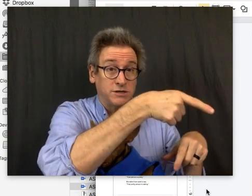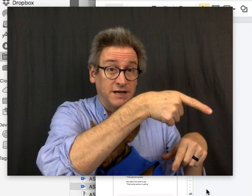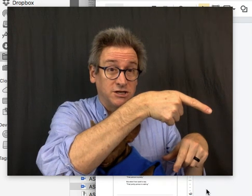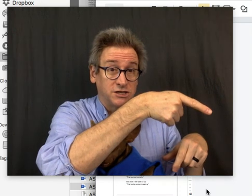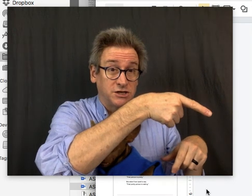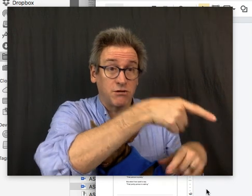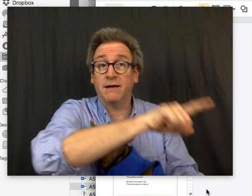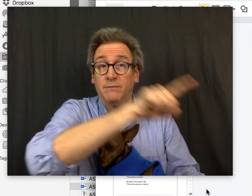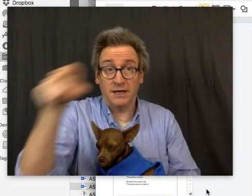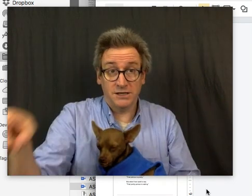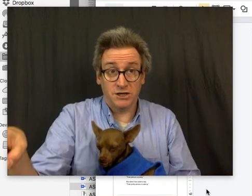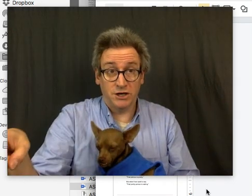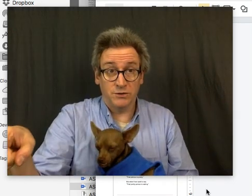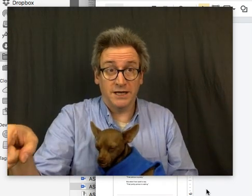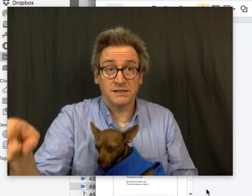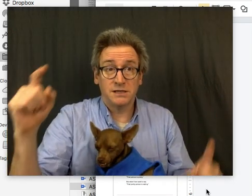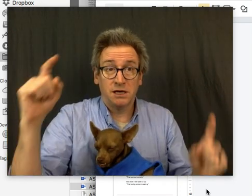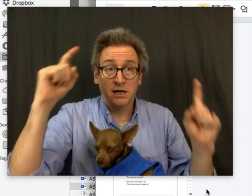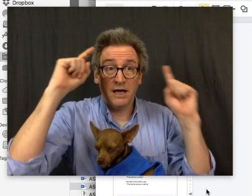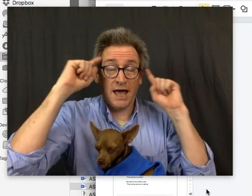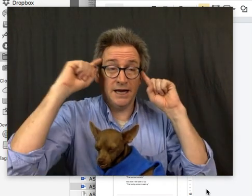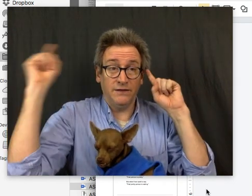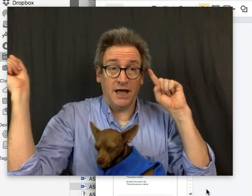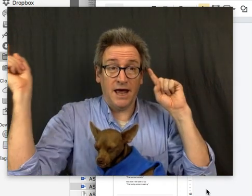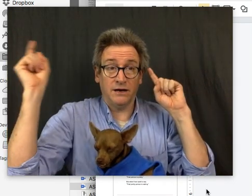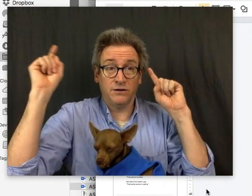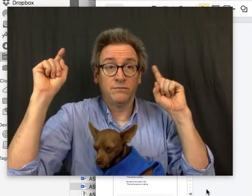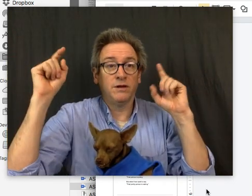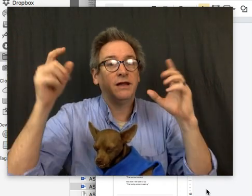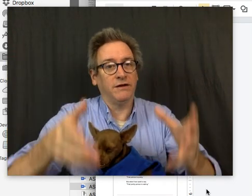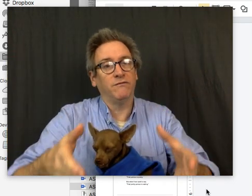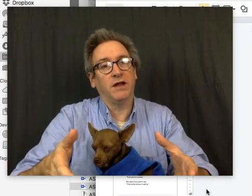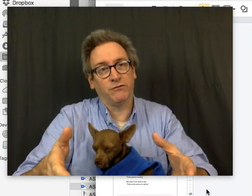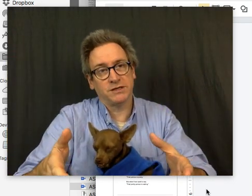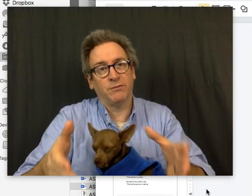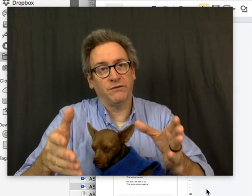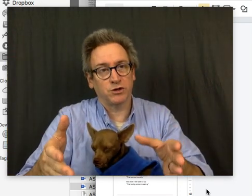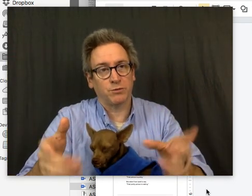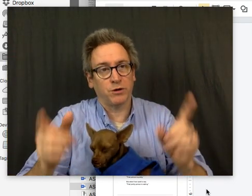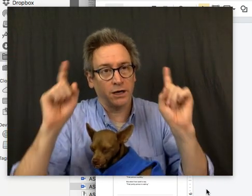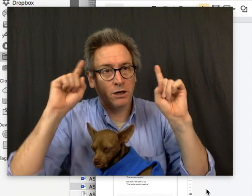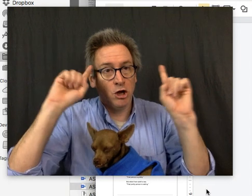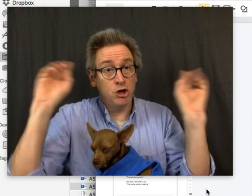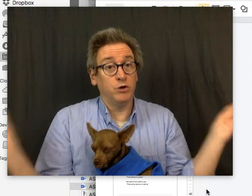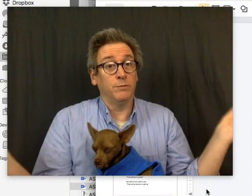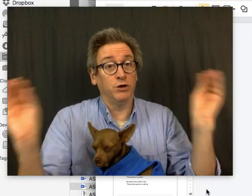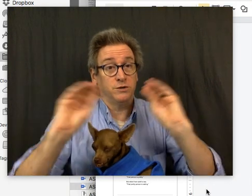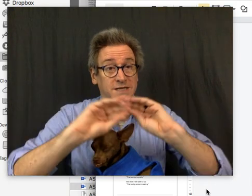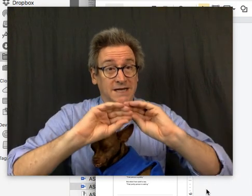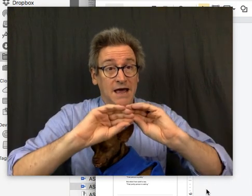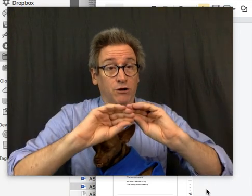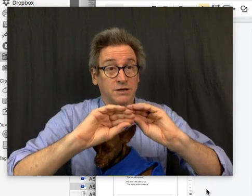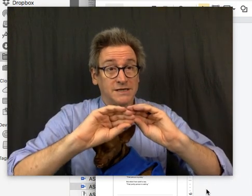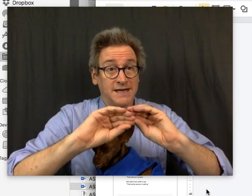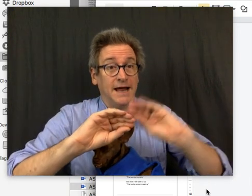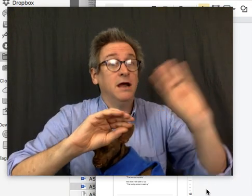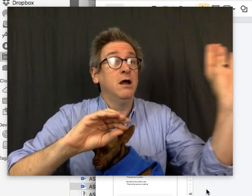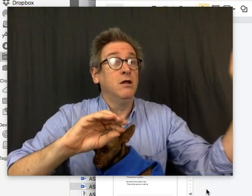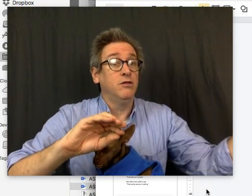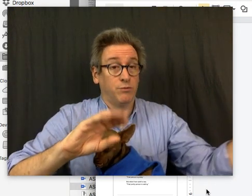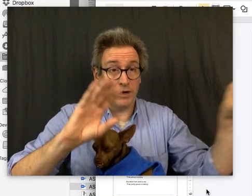that person that I just described is going to do this. And in the end, like for example, if you're interpreting, you can put those together to